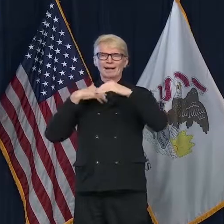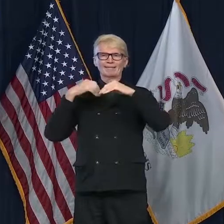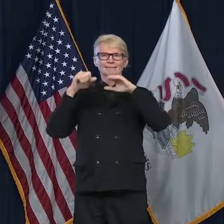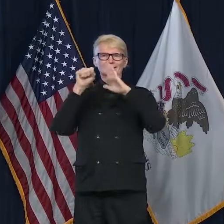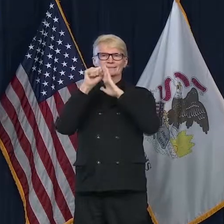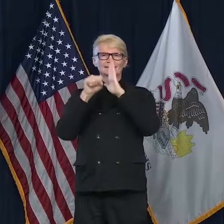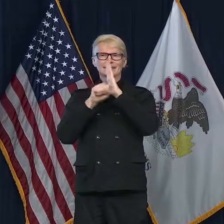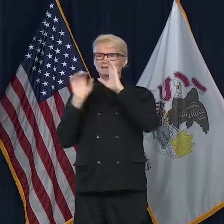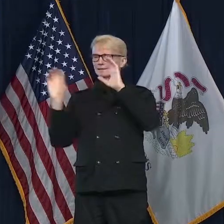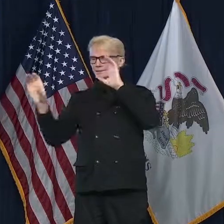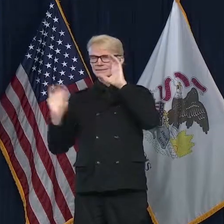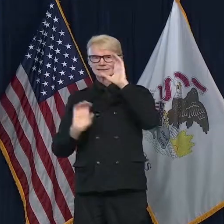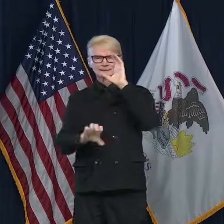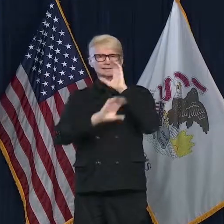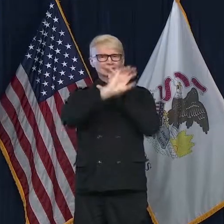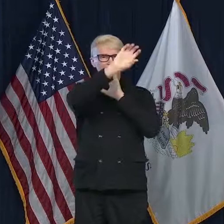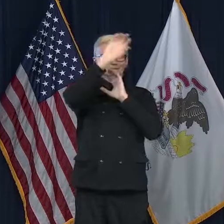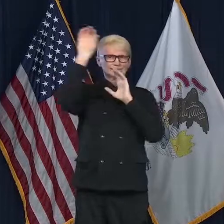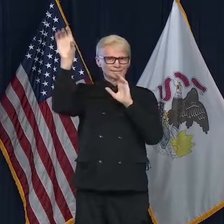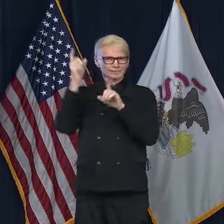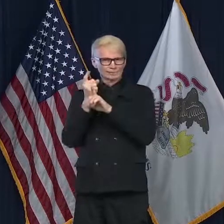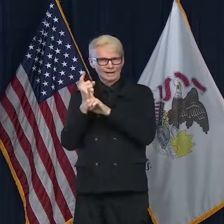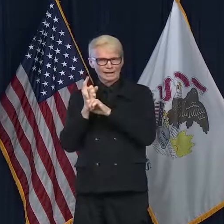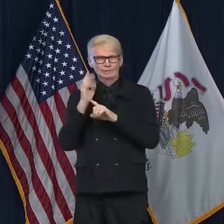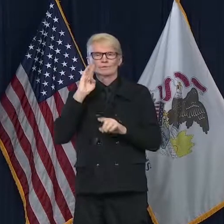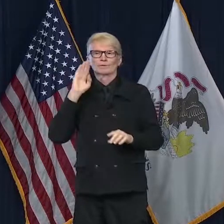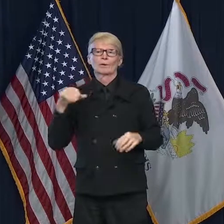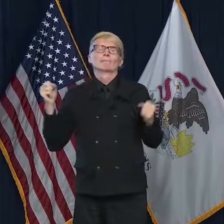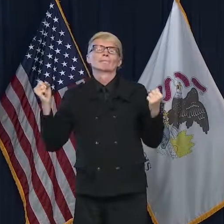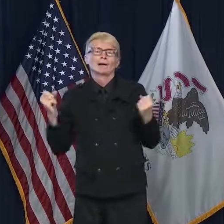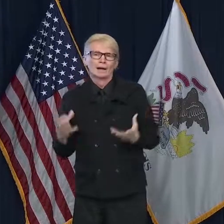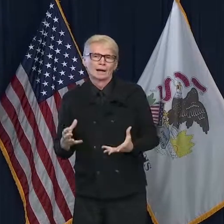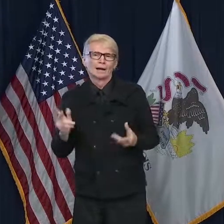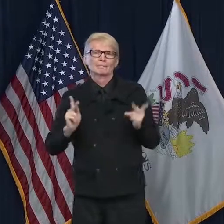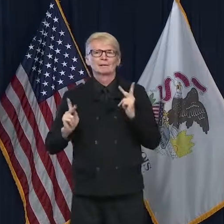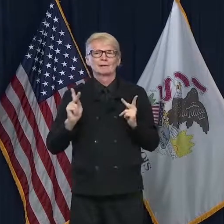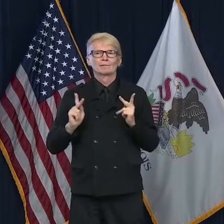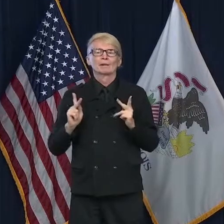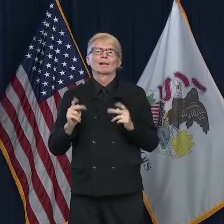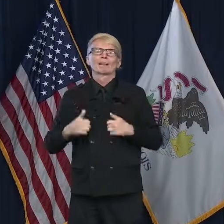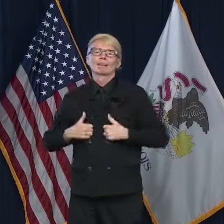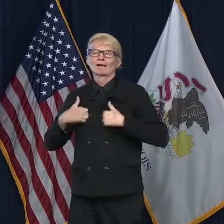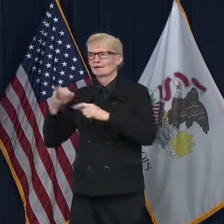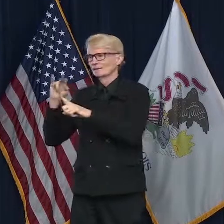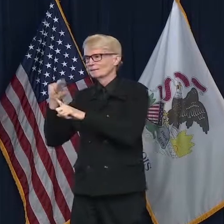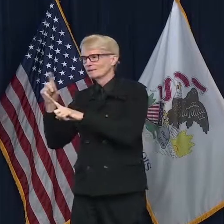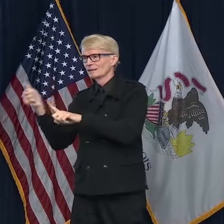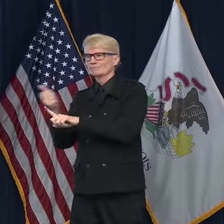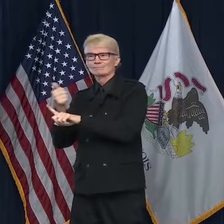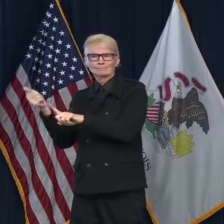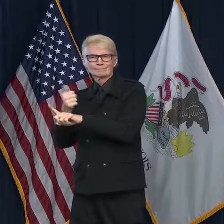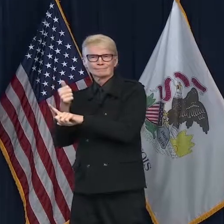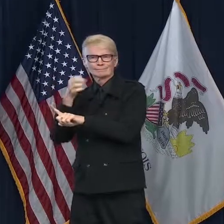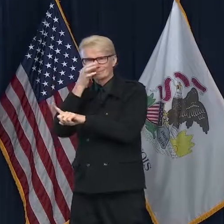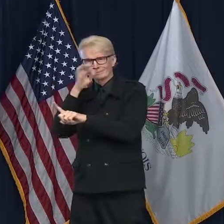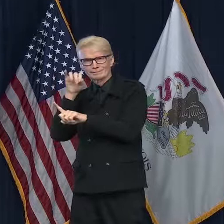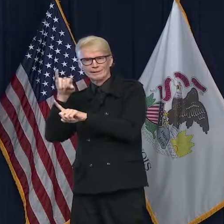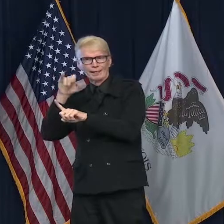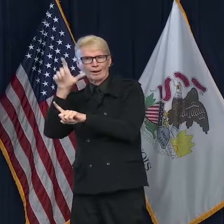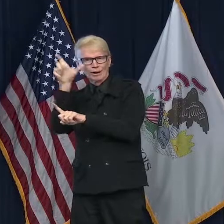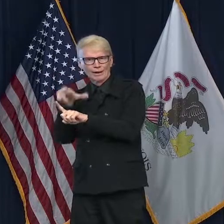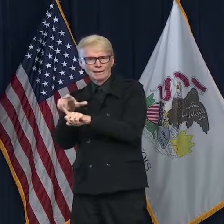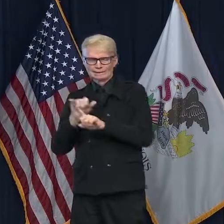by multiple states, right? And so we have many people that live in Indiana and work in Illinois. Same